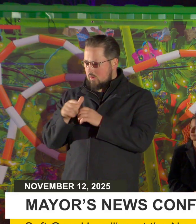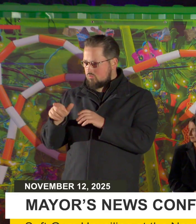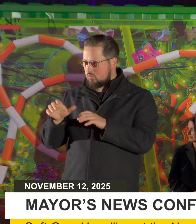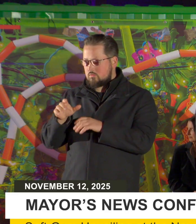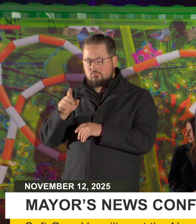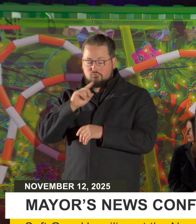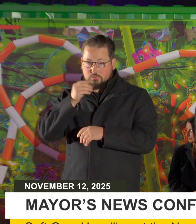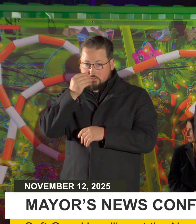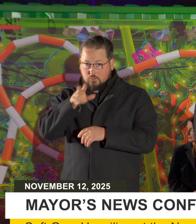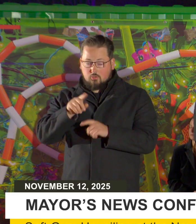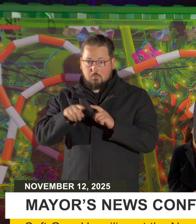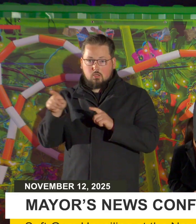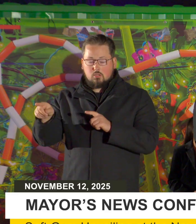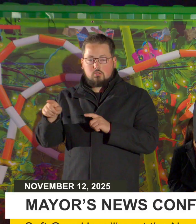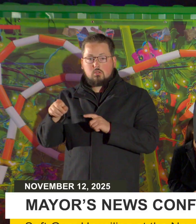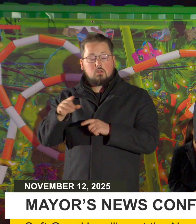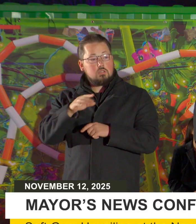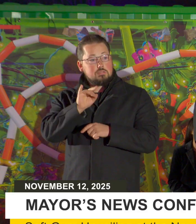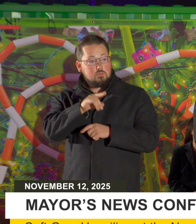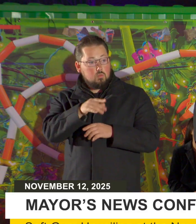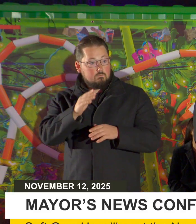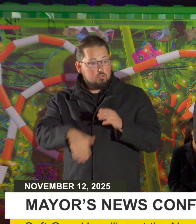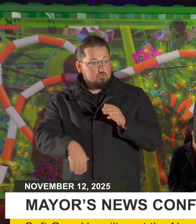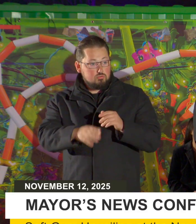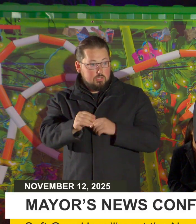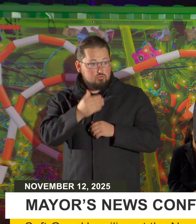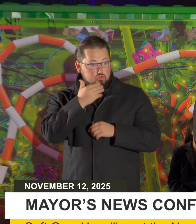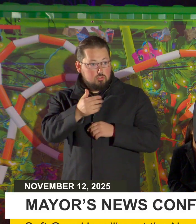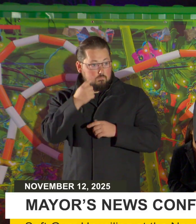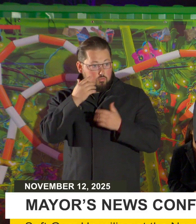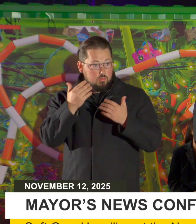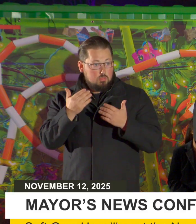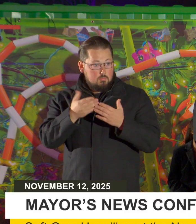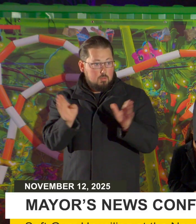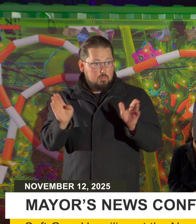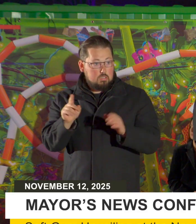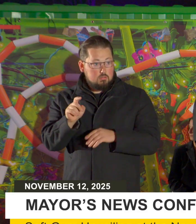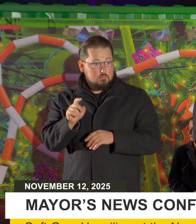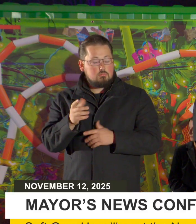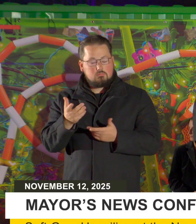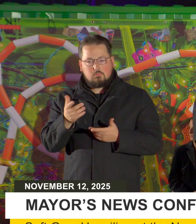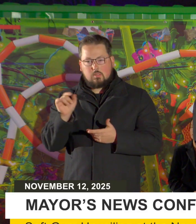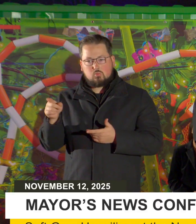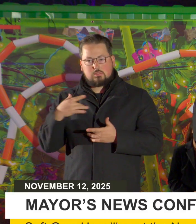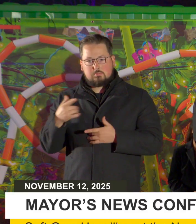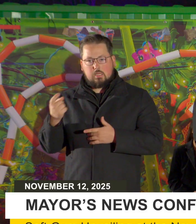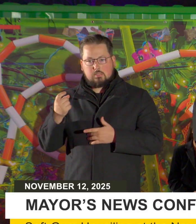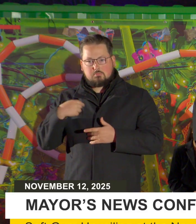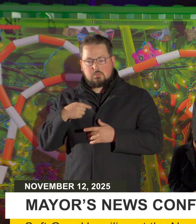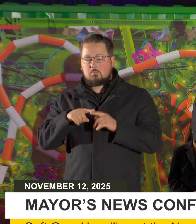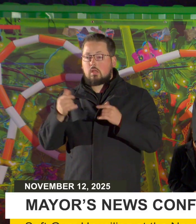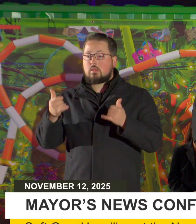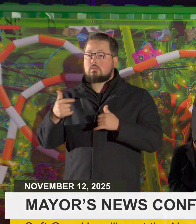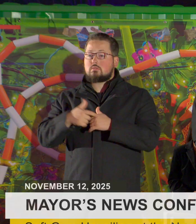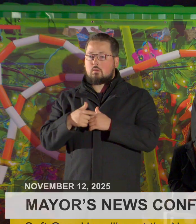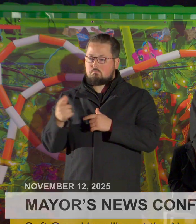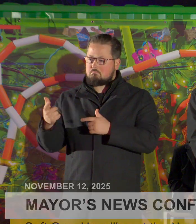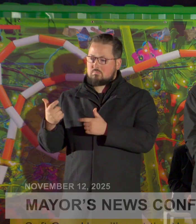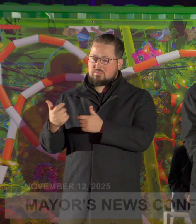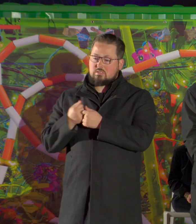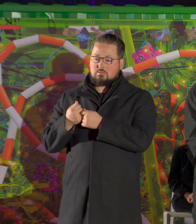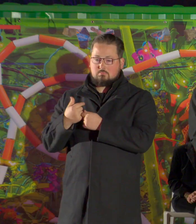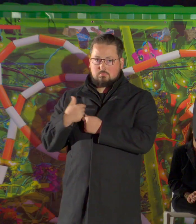really care. She's kind of like, did you finish and is it good for the public? But this time she texted